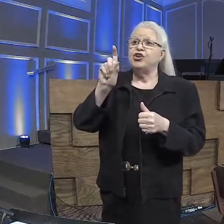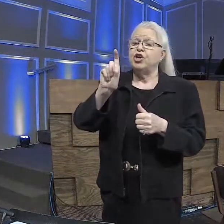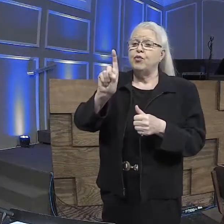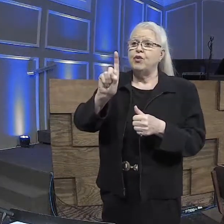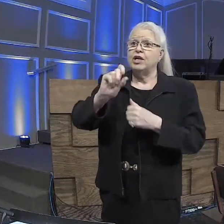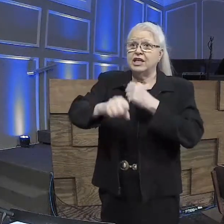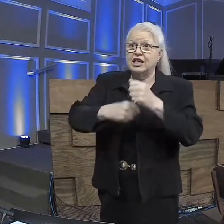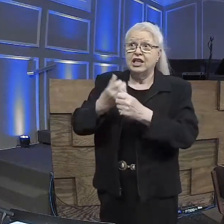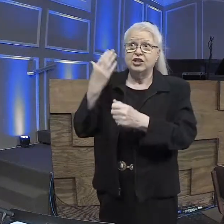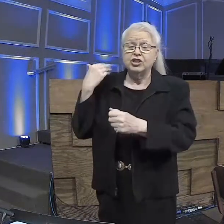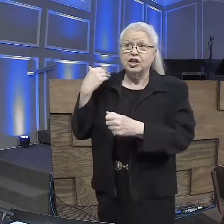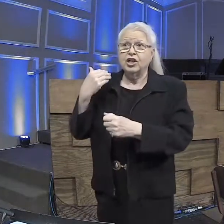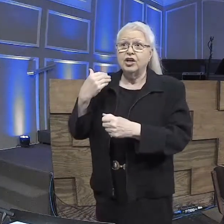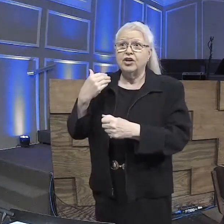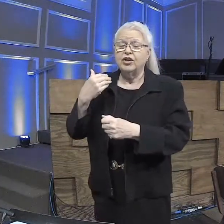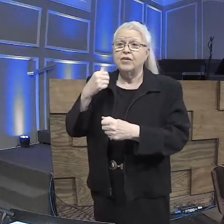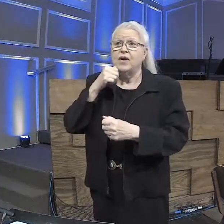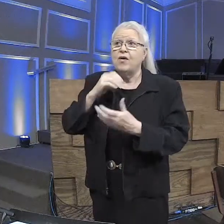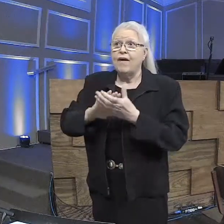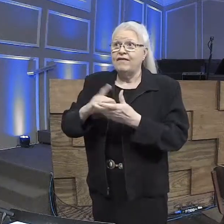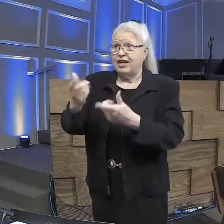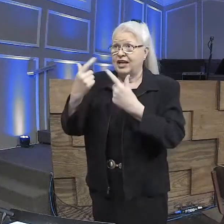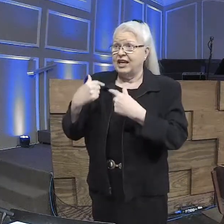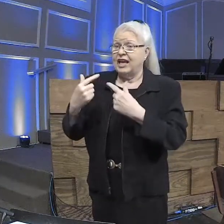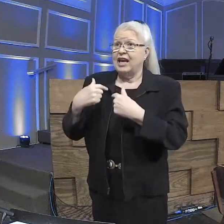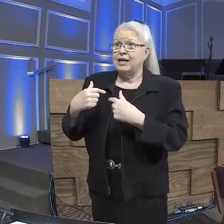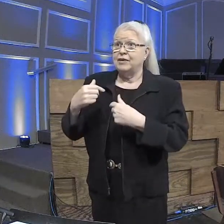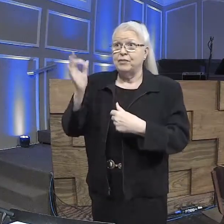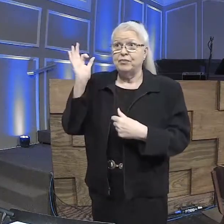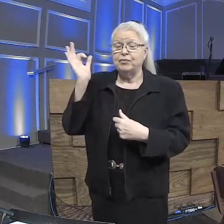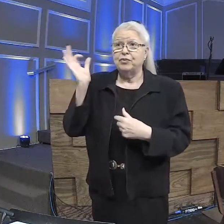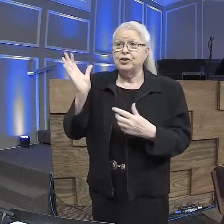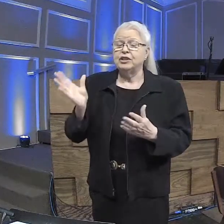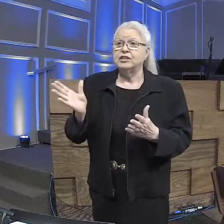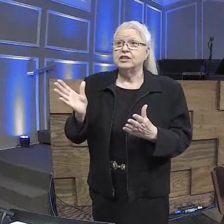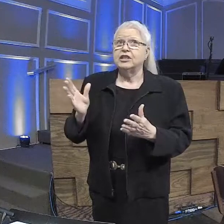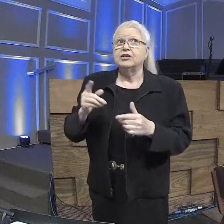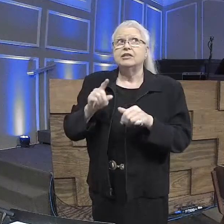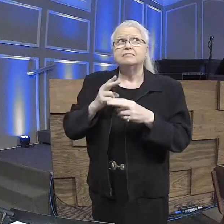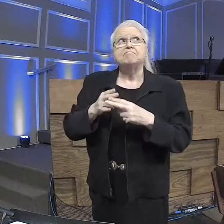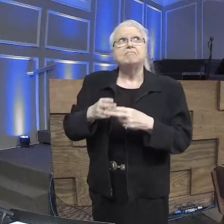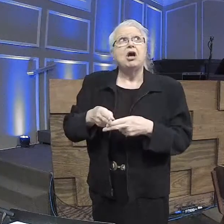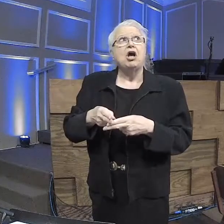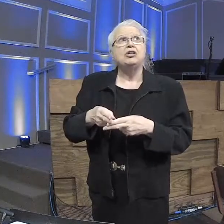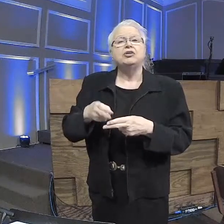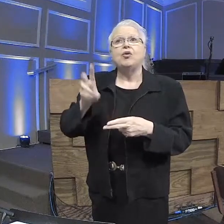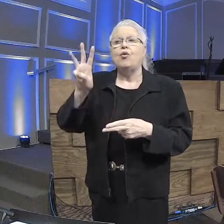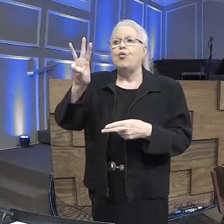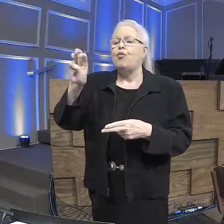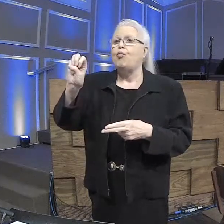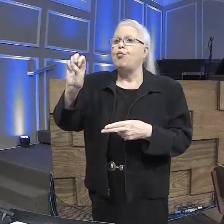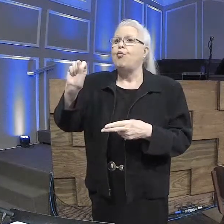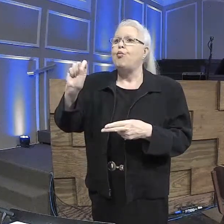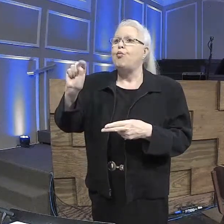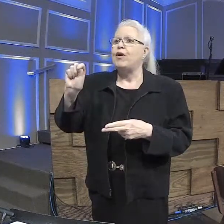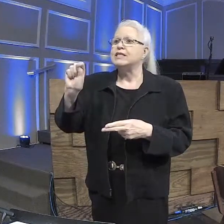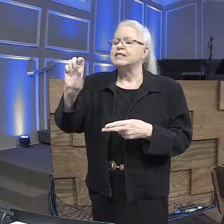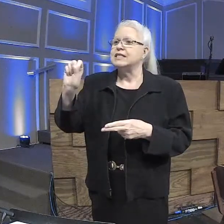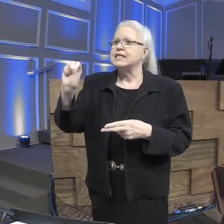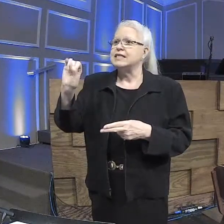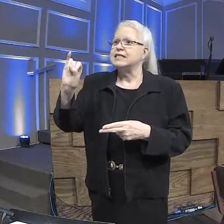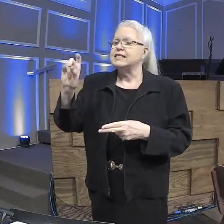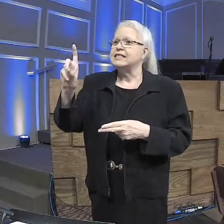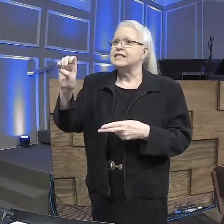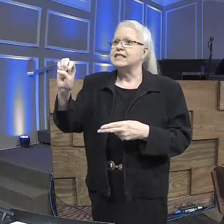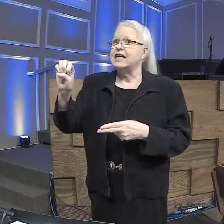call to at this which would be this church. Actually, it was Westside at the time, meeting in Midland Adventist School.